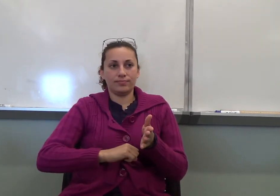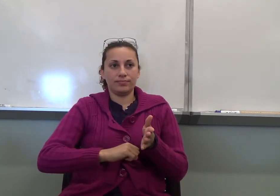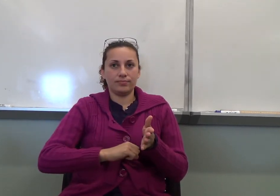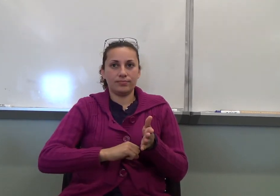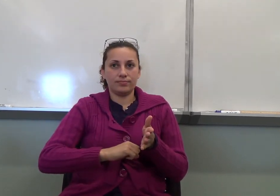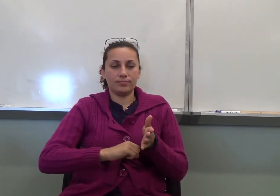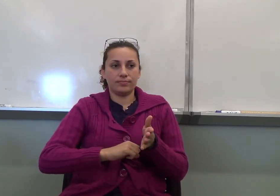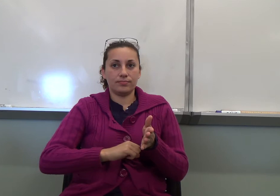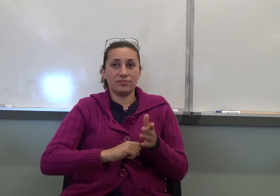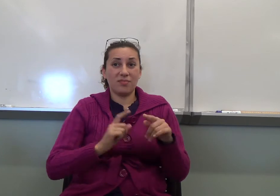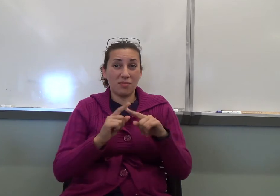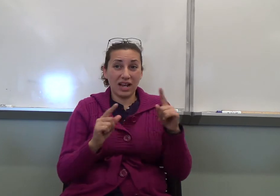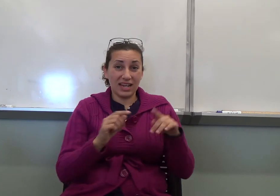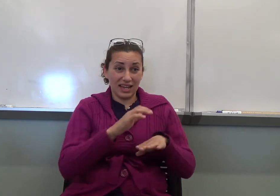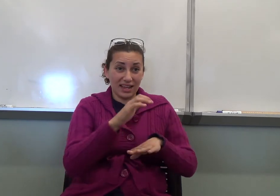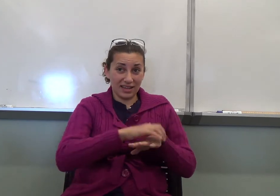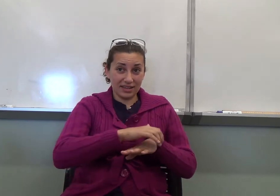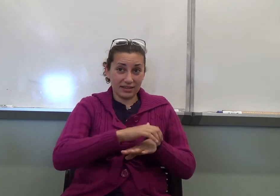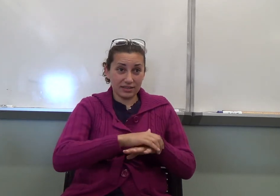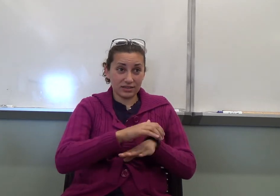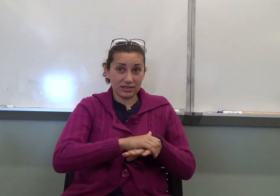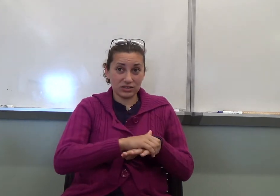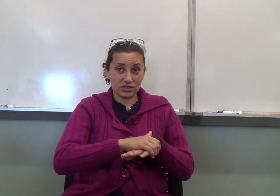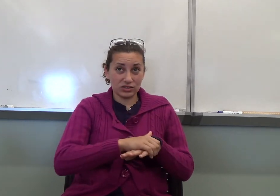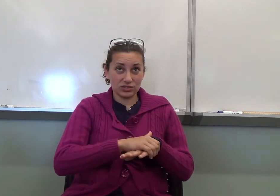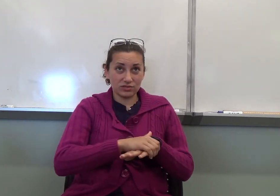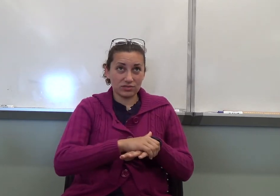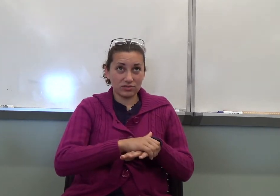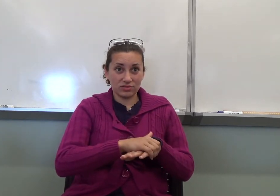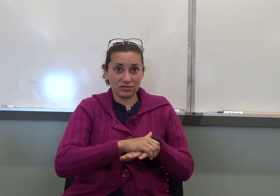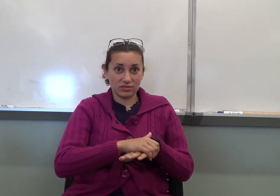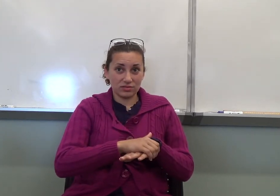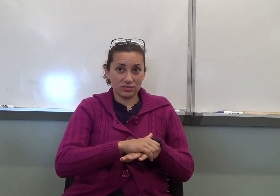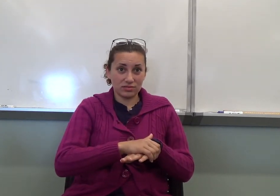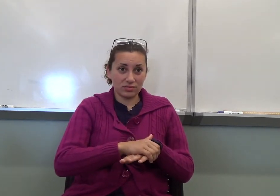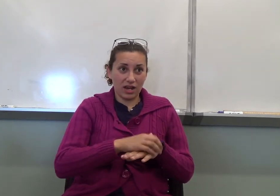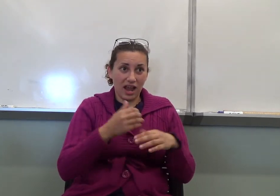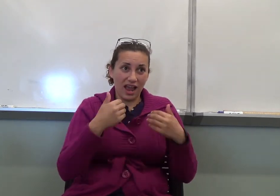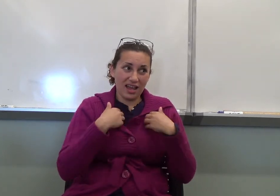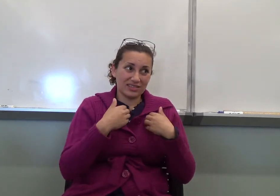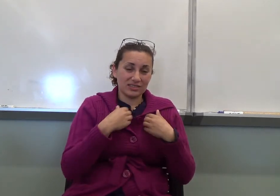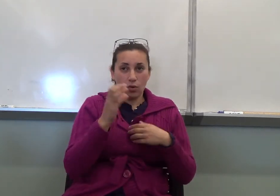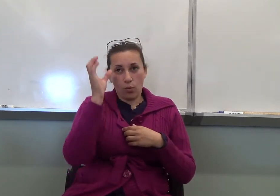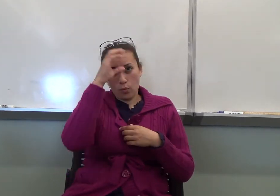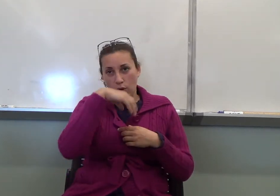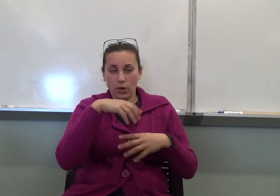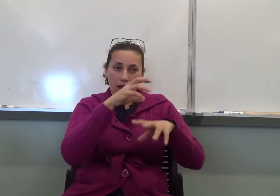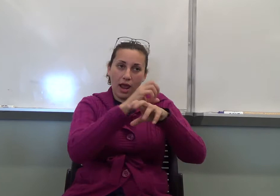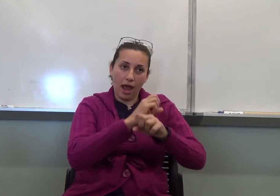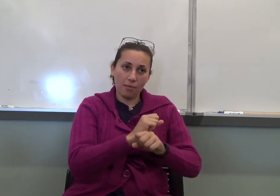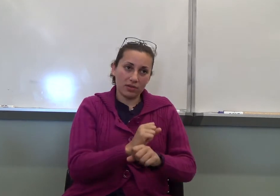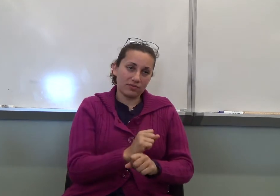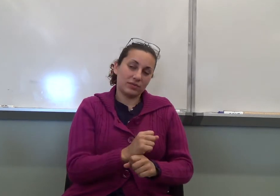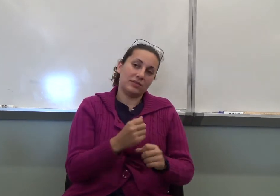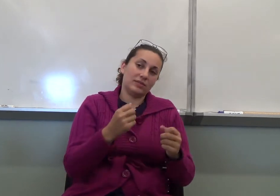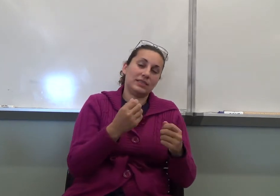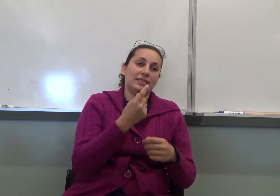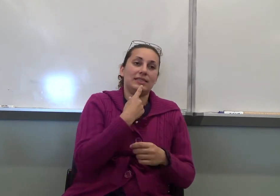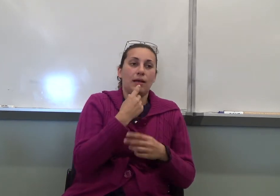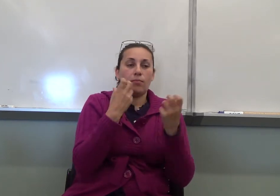the way English has a habit of saying different things in different ways and one thing in many different ways and so